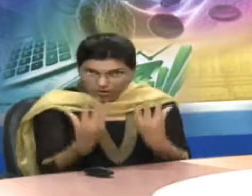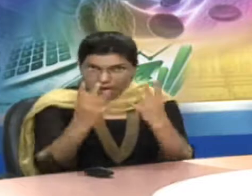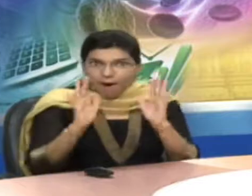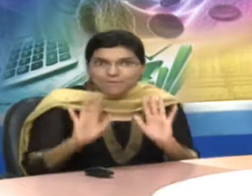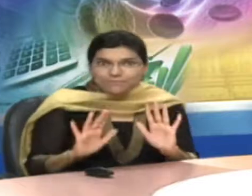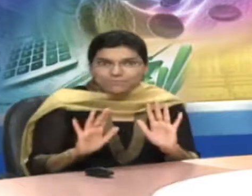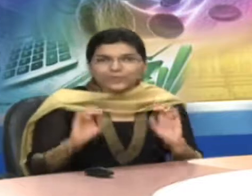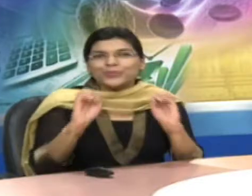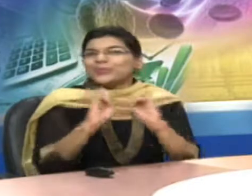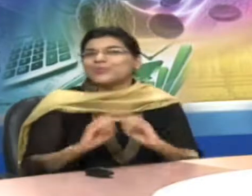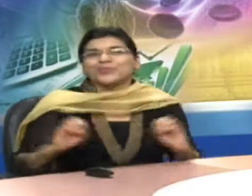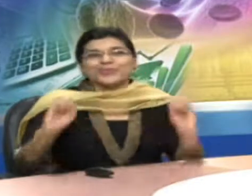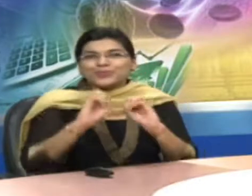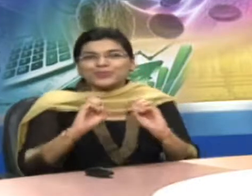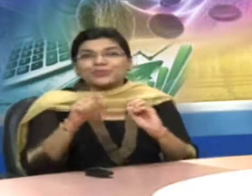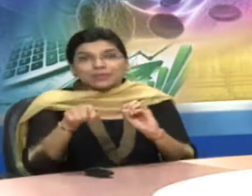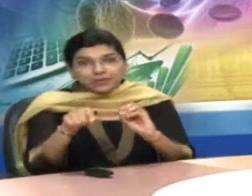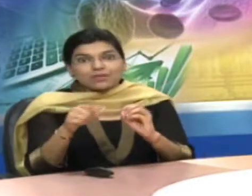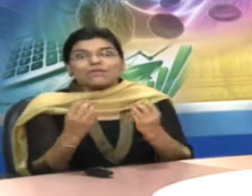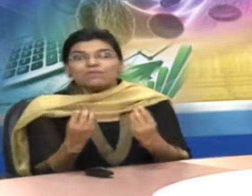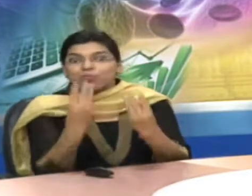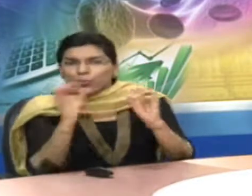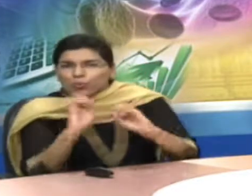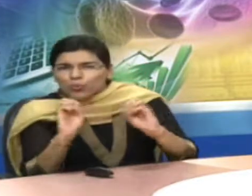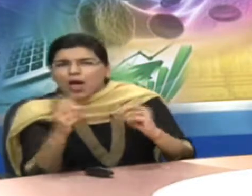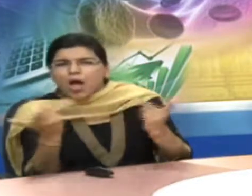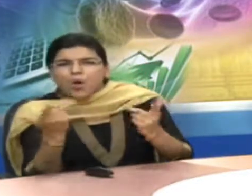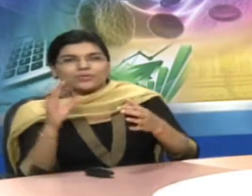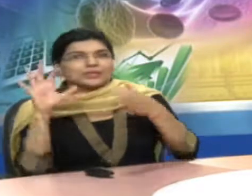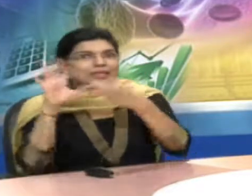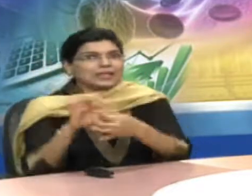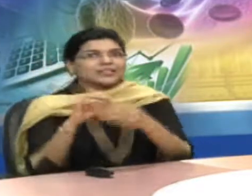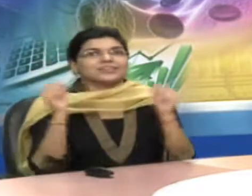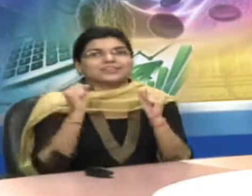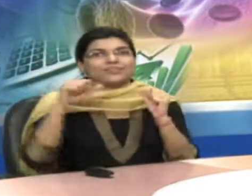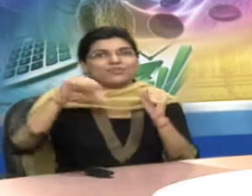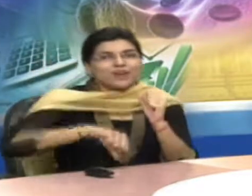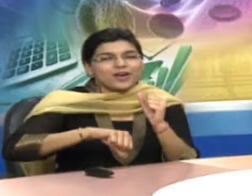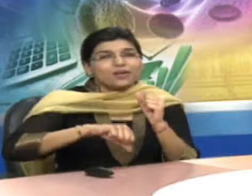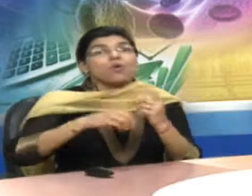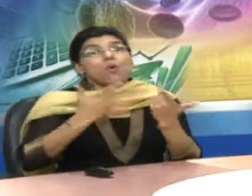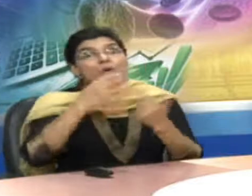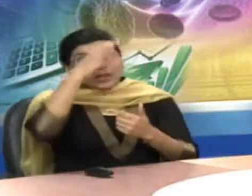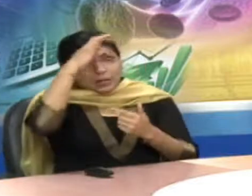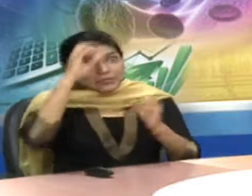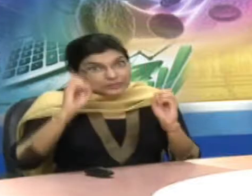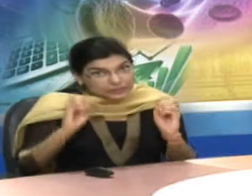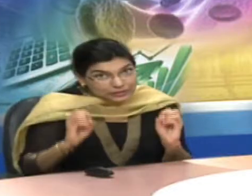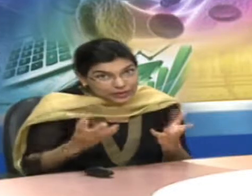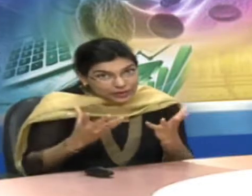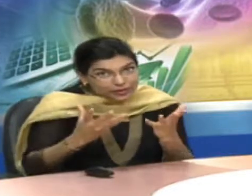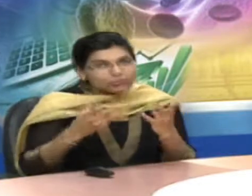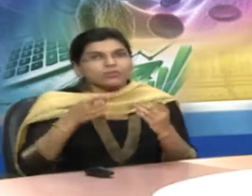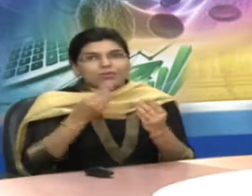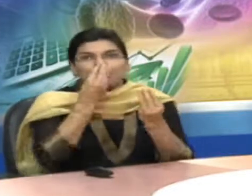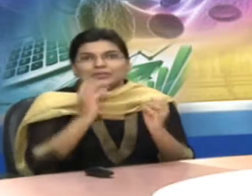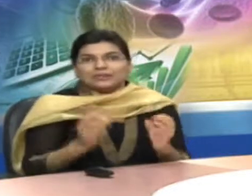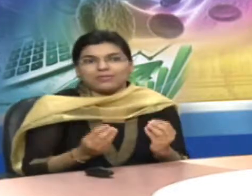flowers, different colors of flowers, it also gets changed with the change in wind and change